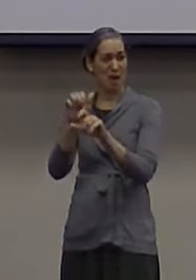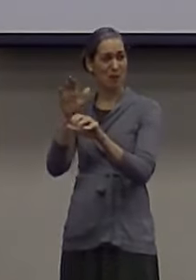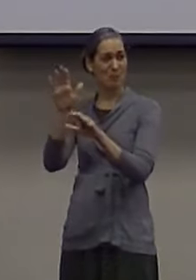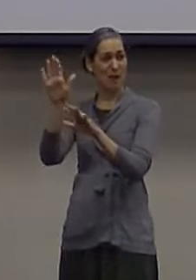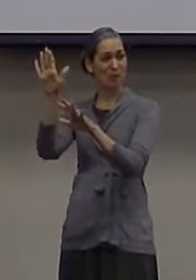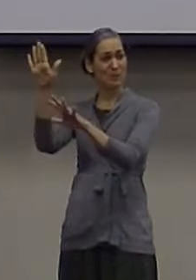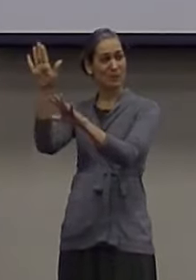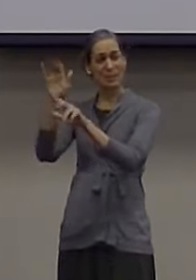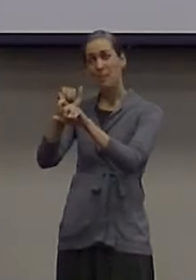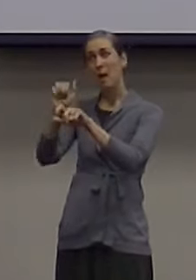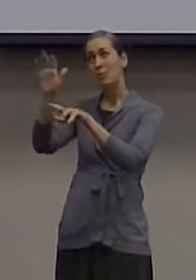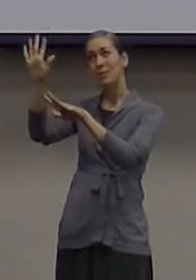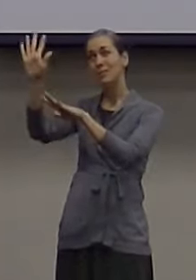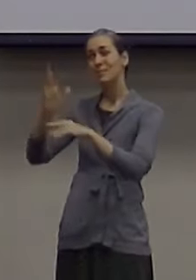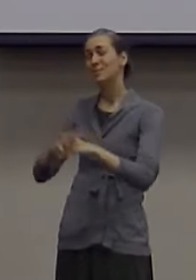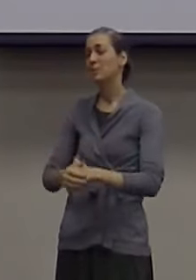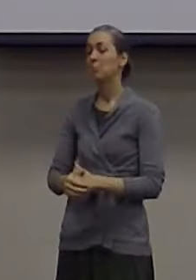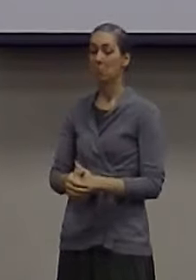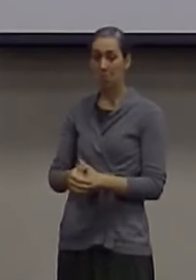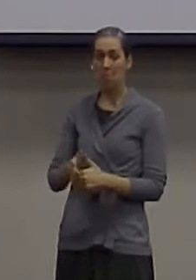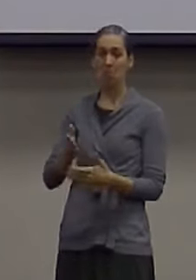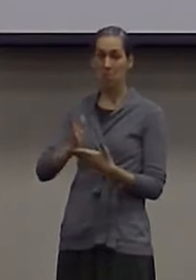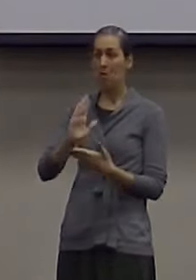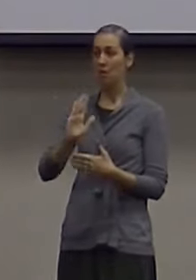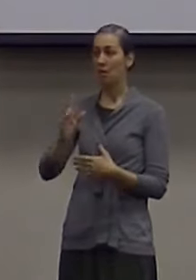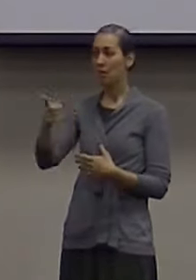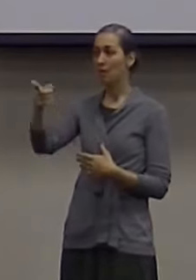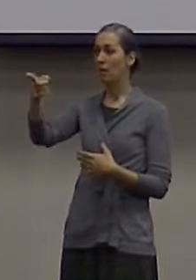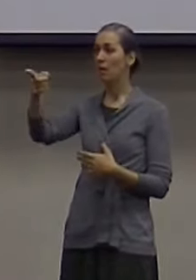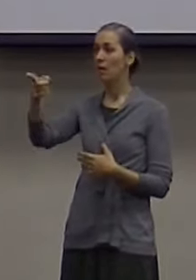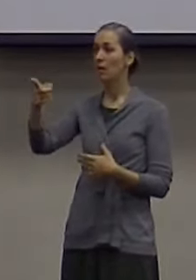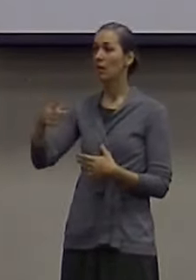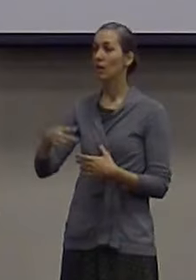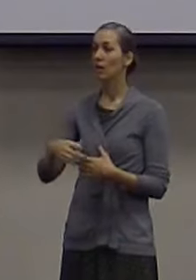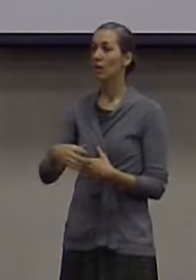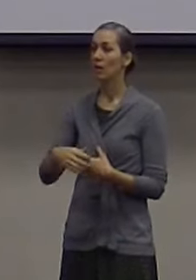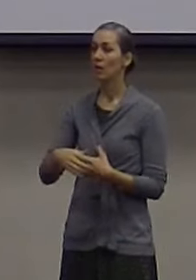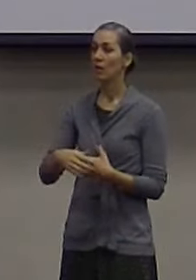Where? The mountains, all right?